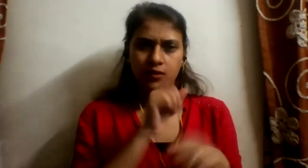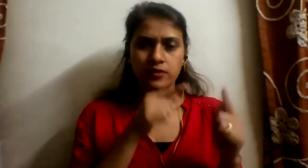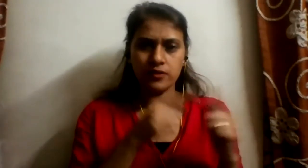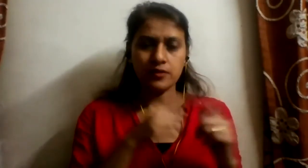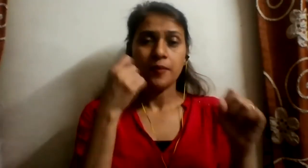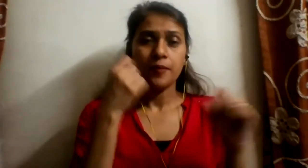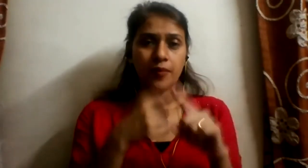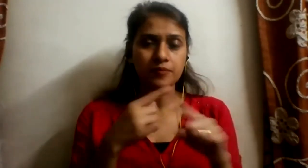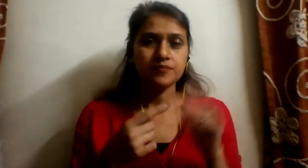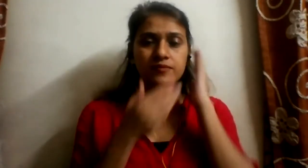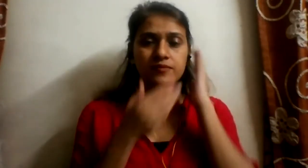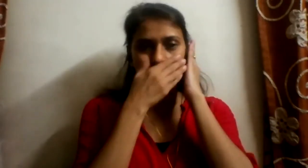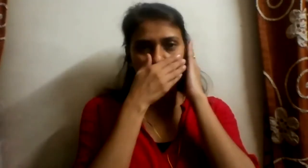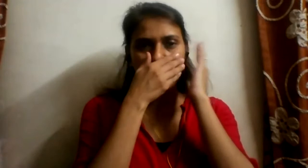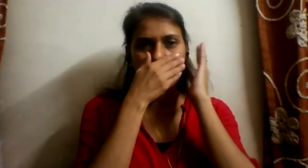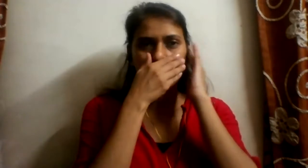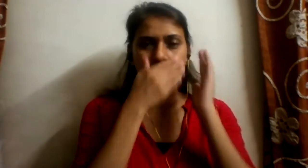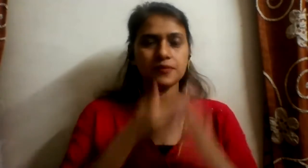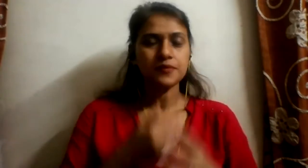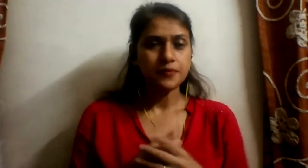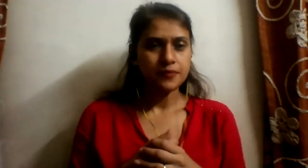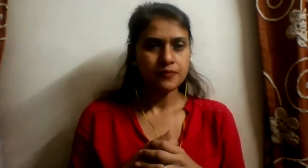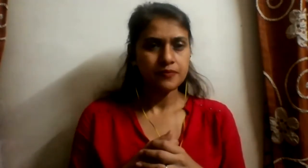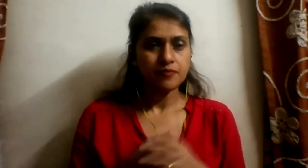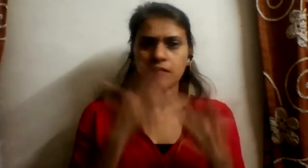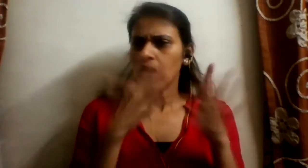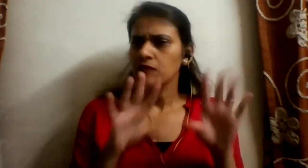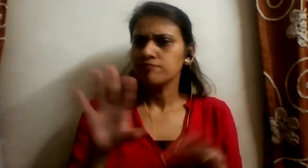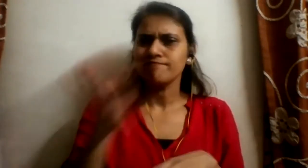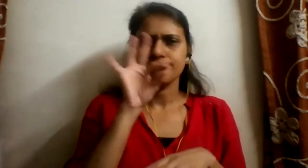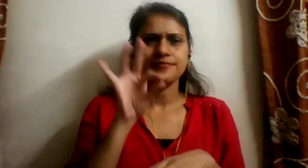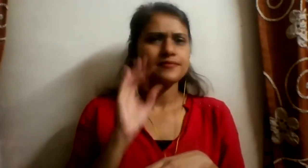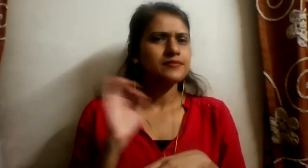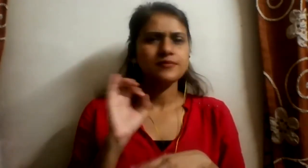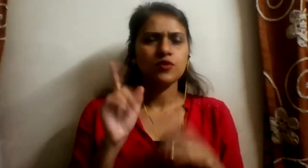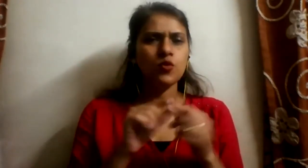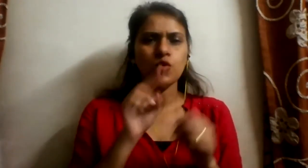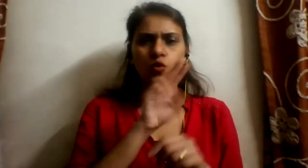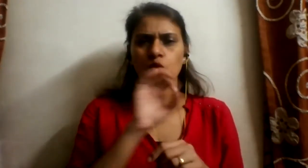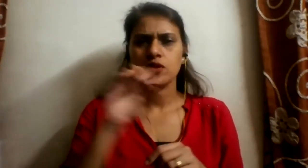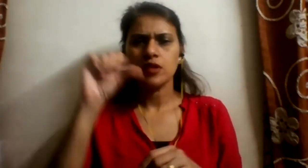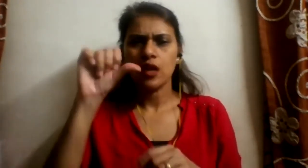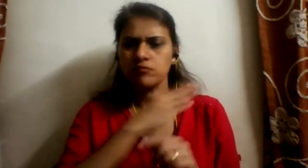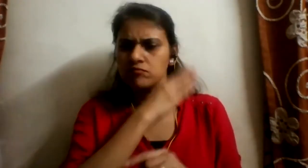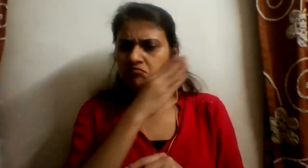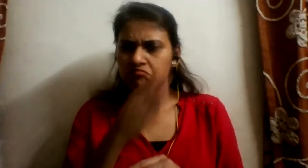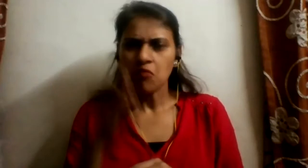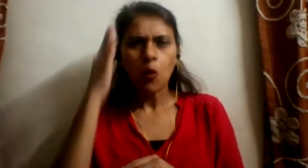2007. But there was not a single appointment till 2009, and we were wondering as to why this is not being done.